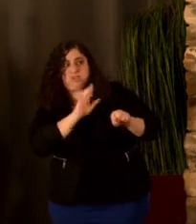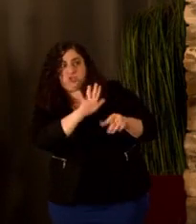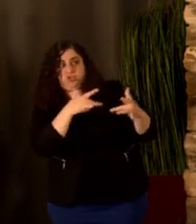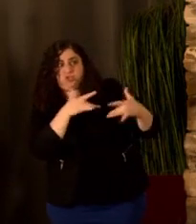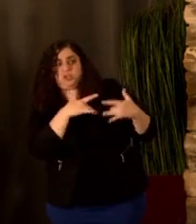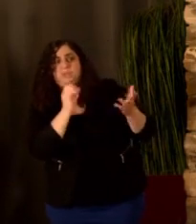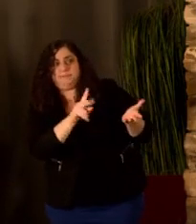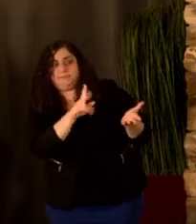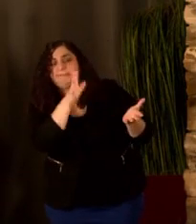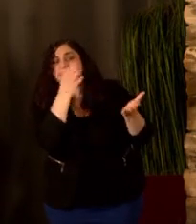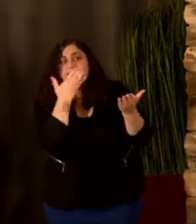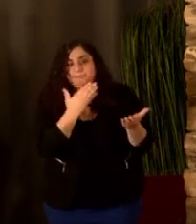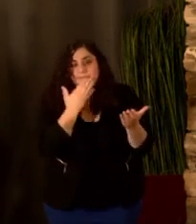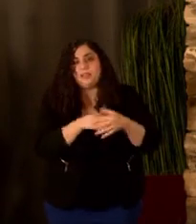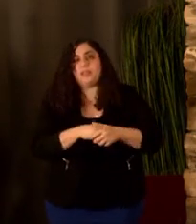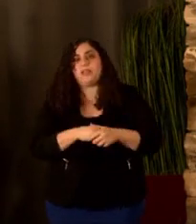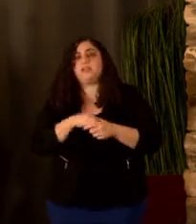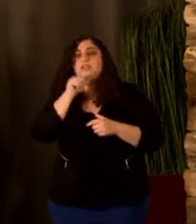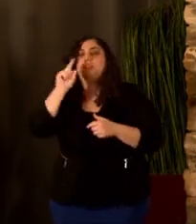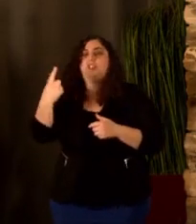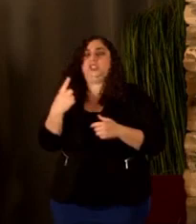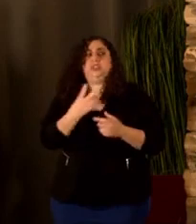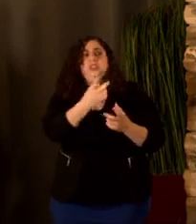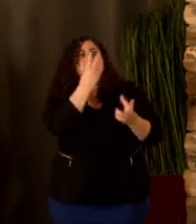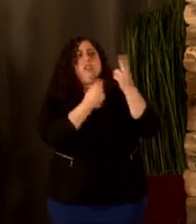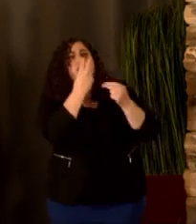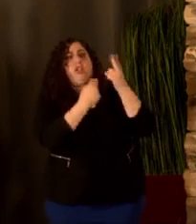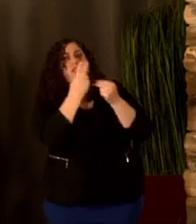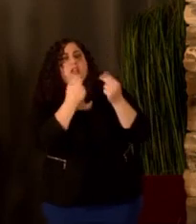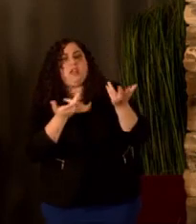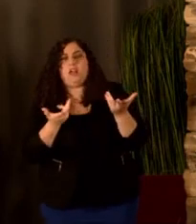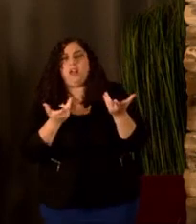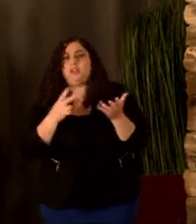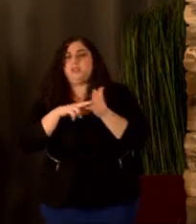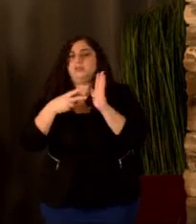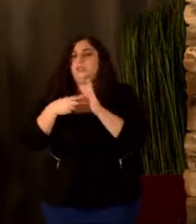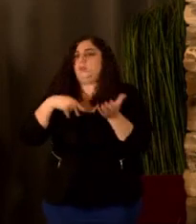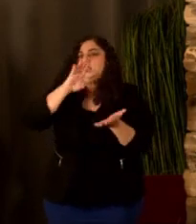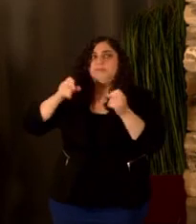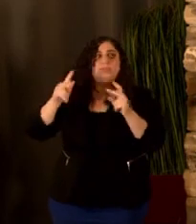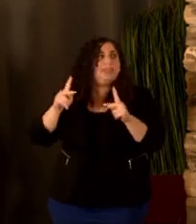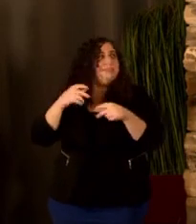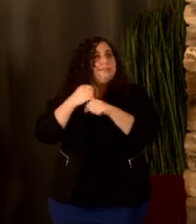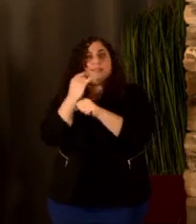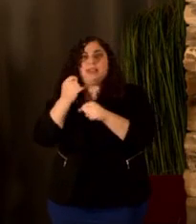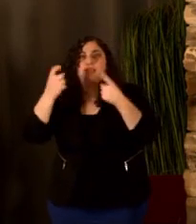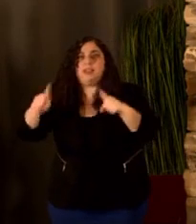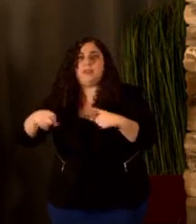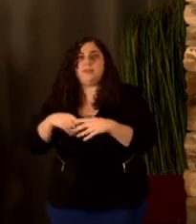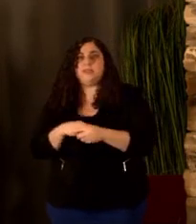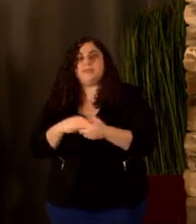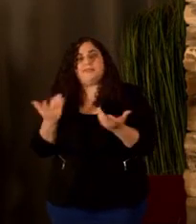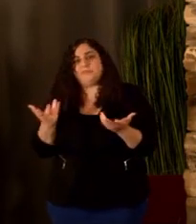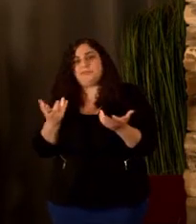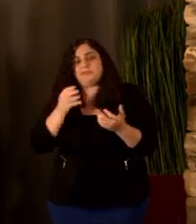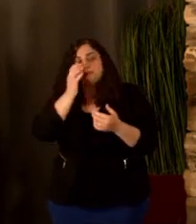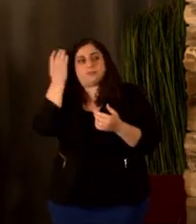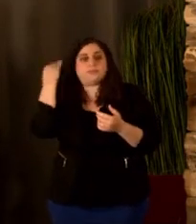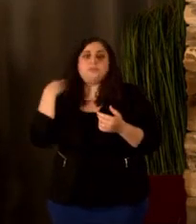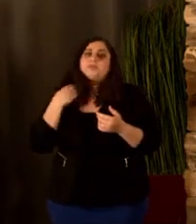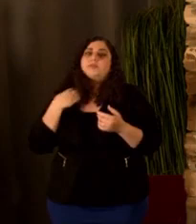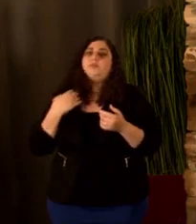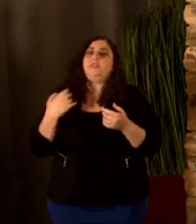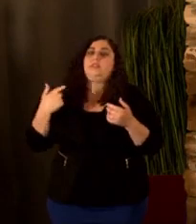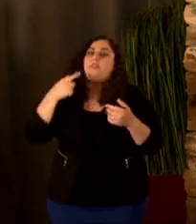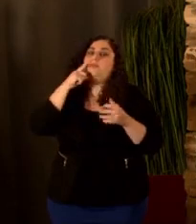don't simply get beat down by the loudest voices that will ensure a continuation of decades. We're standing at a site in my district. I've